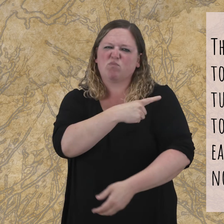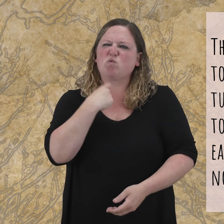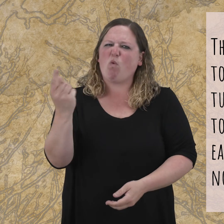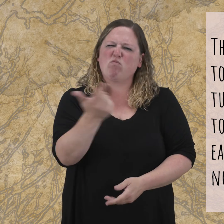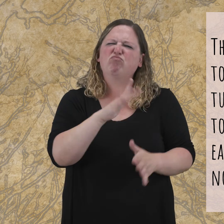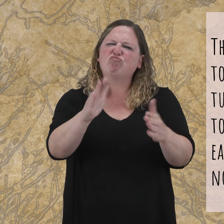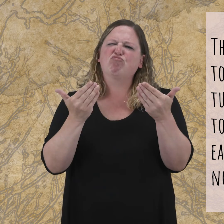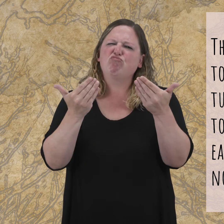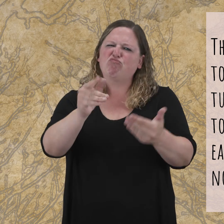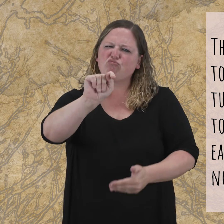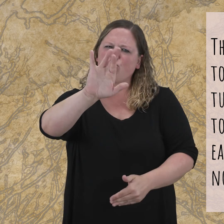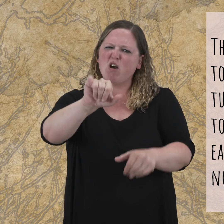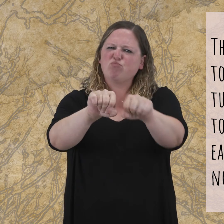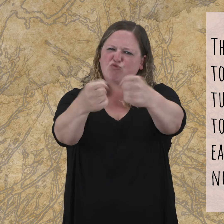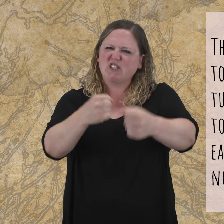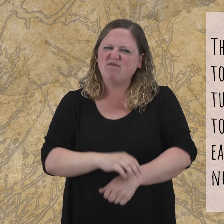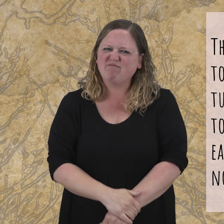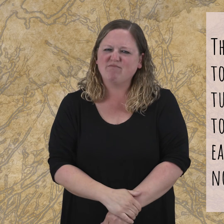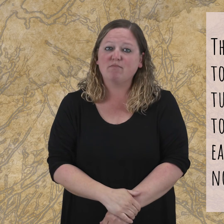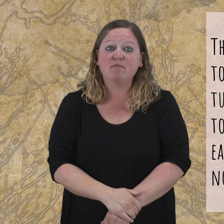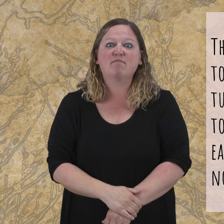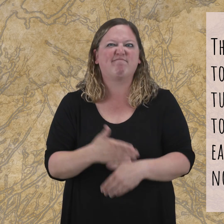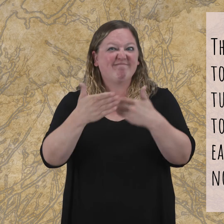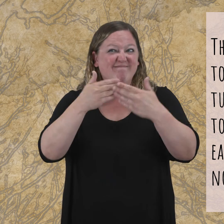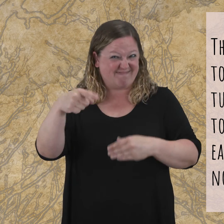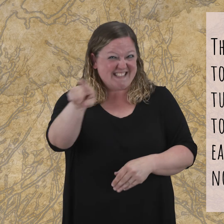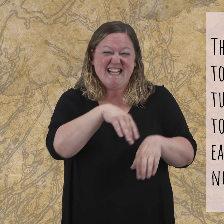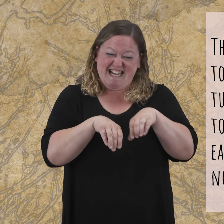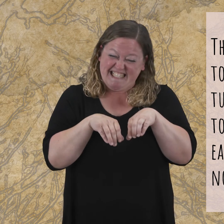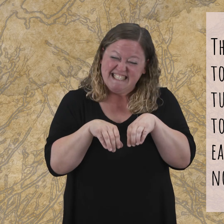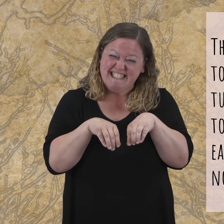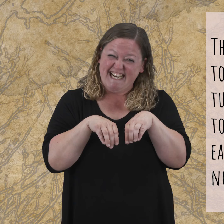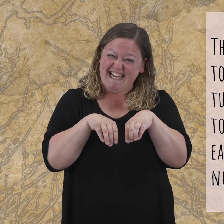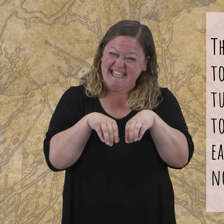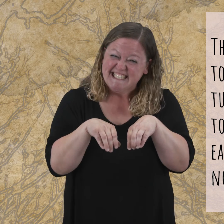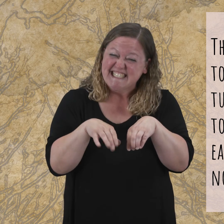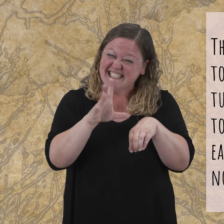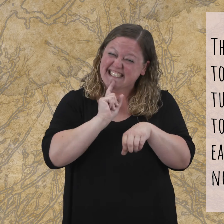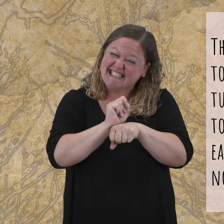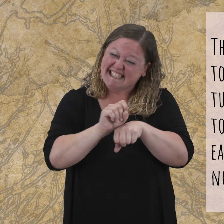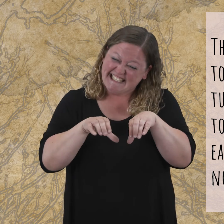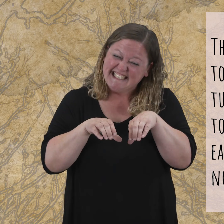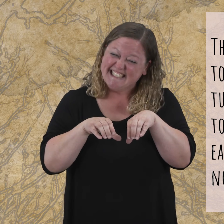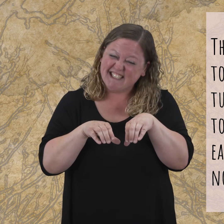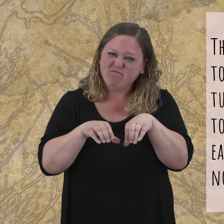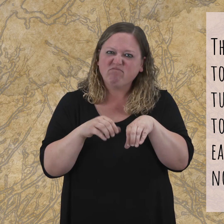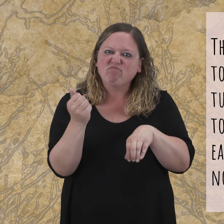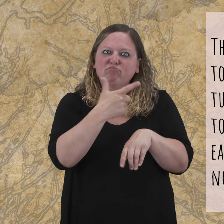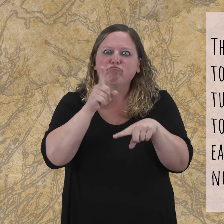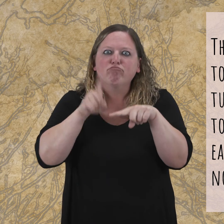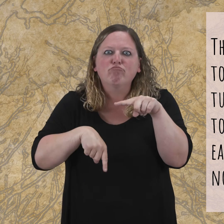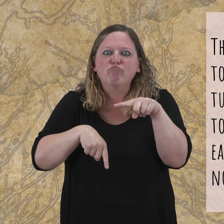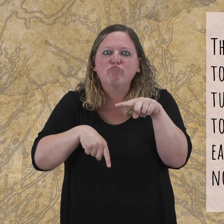it. But although each one tried his best, none was able to do